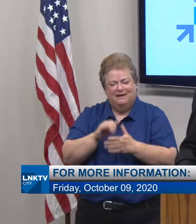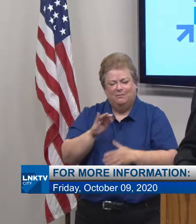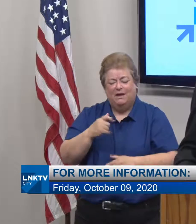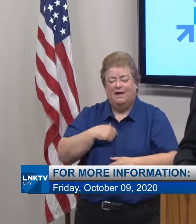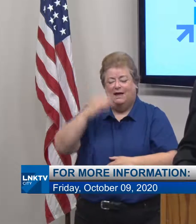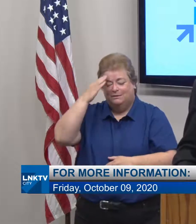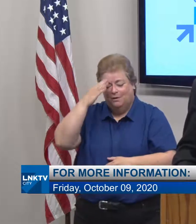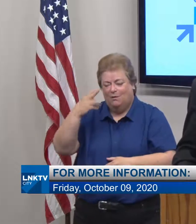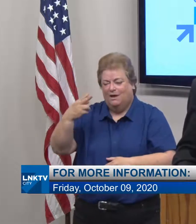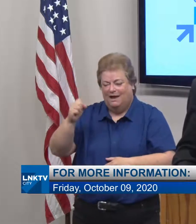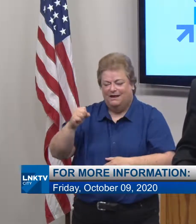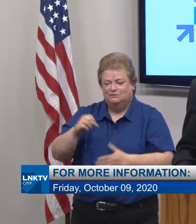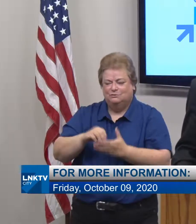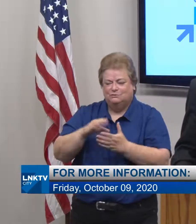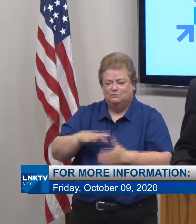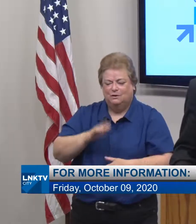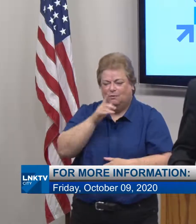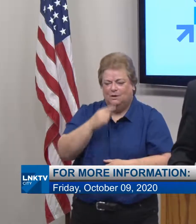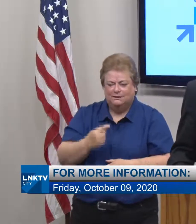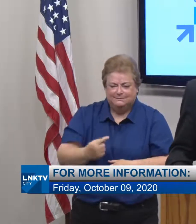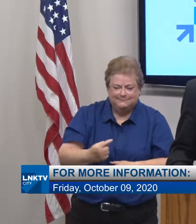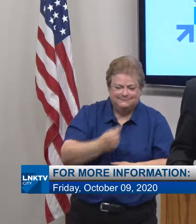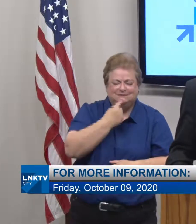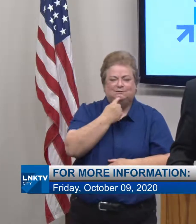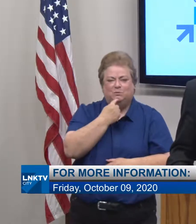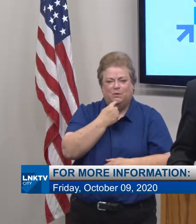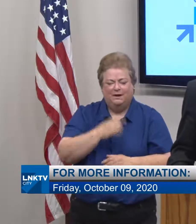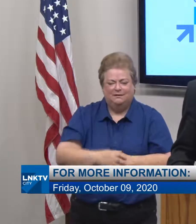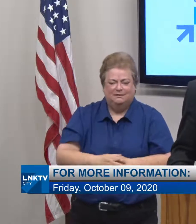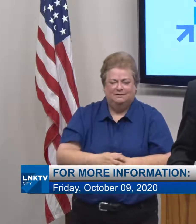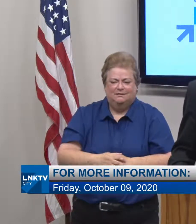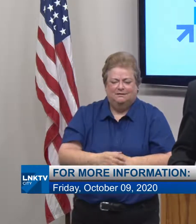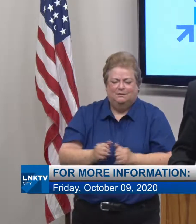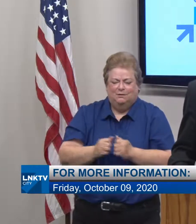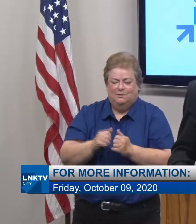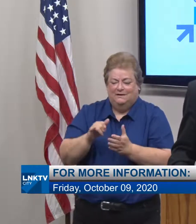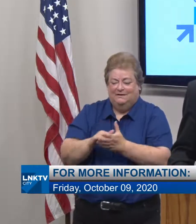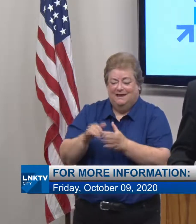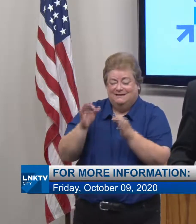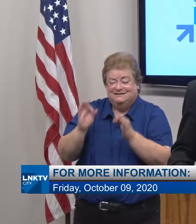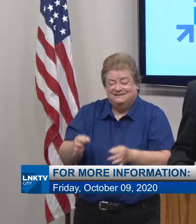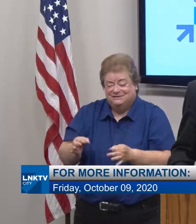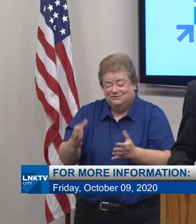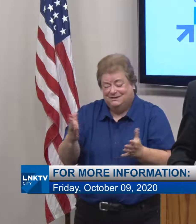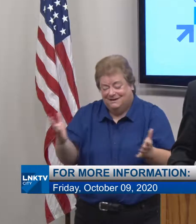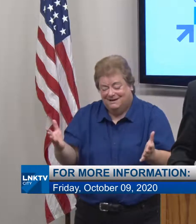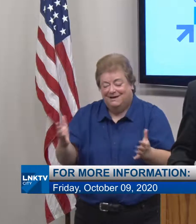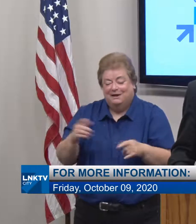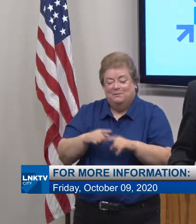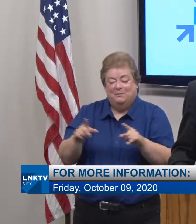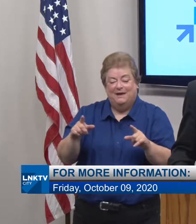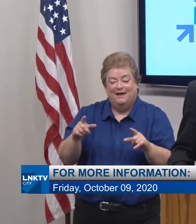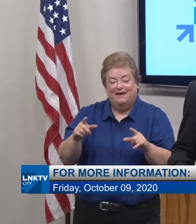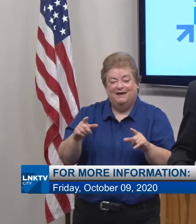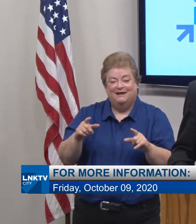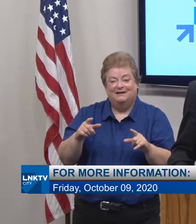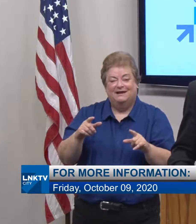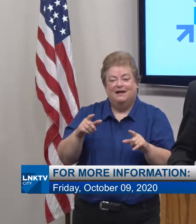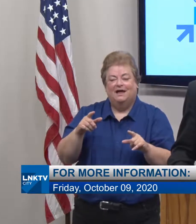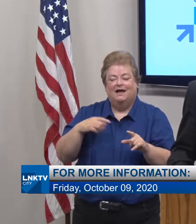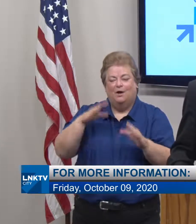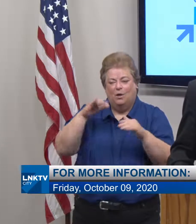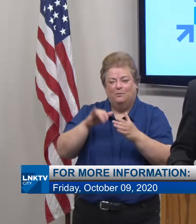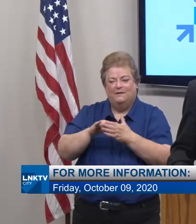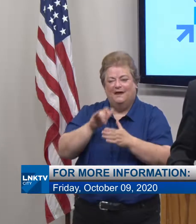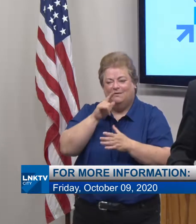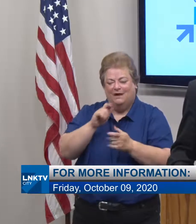are going to be bitterly disappointed with this decision, I'm hoping that they turn it into a proactive